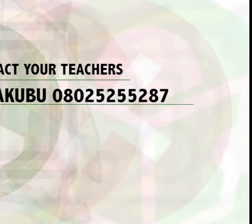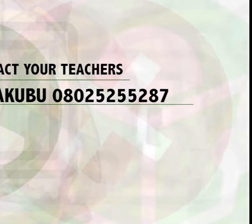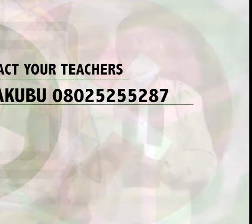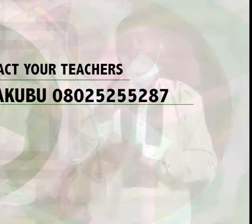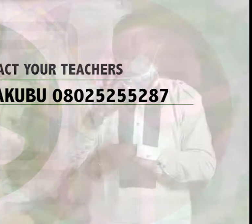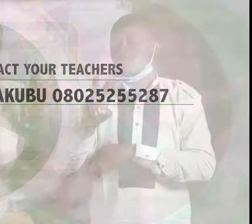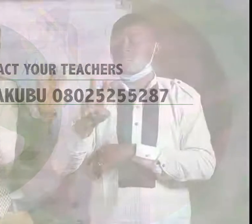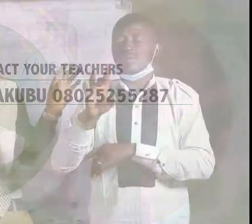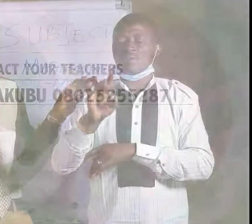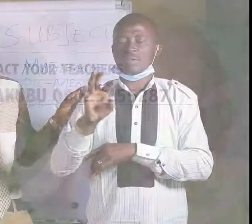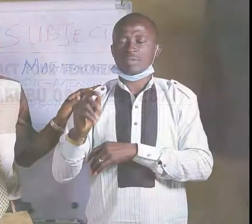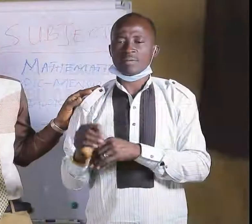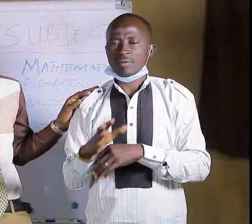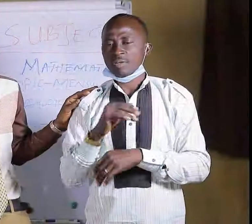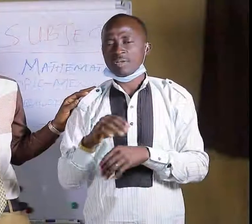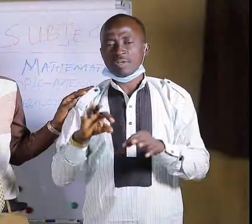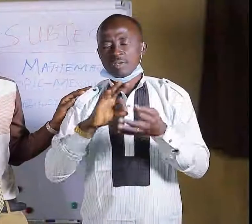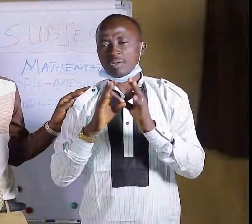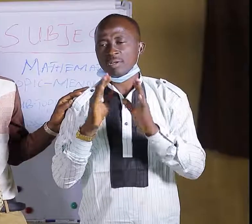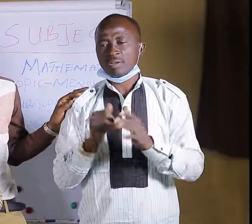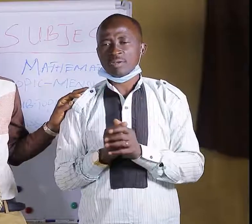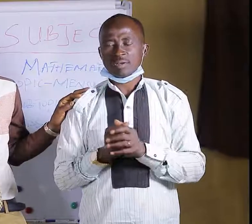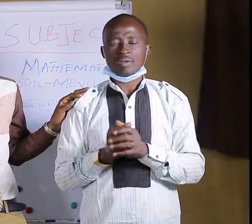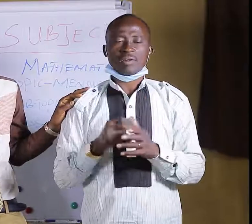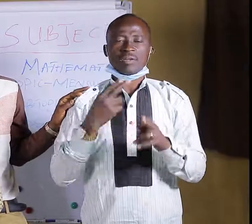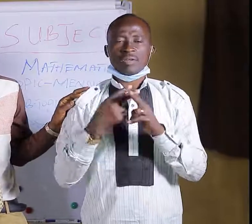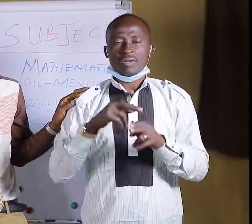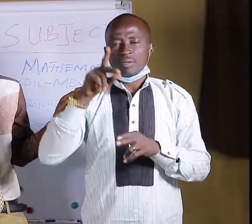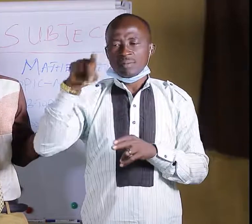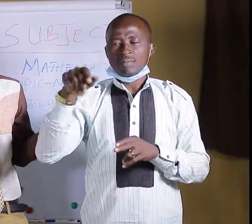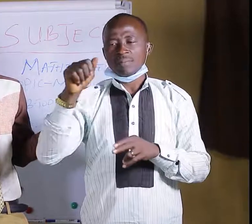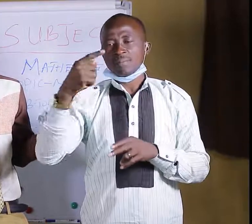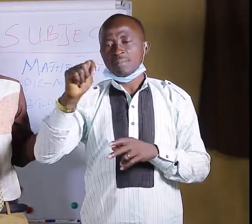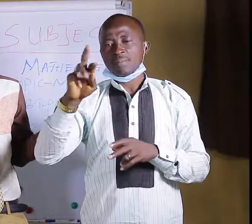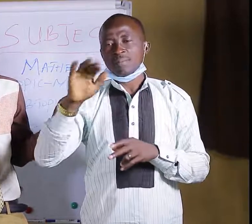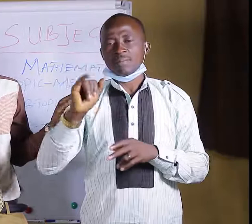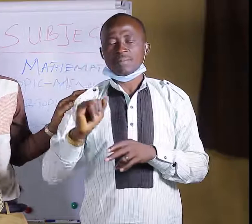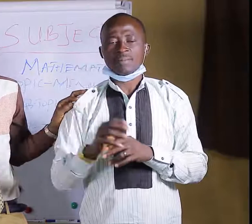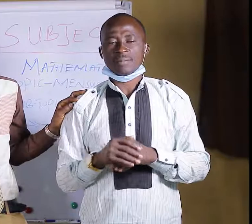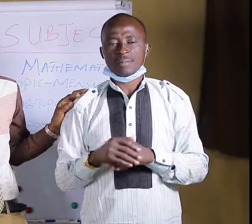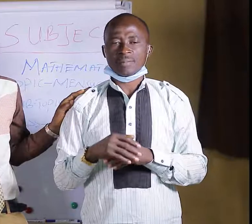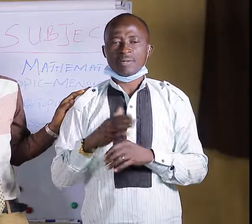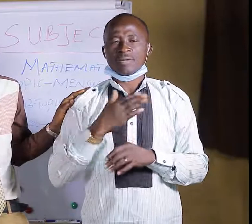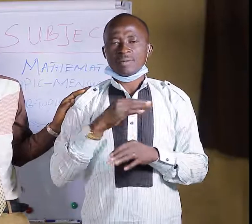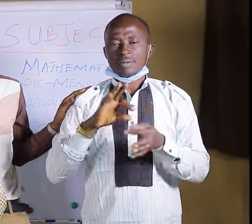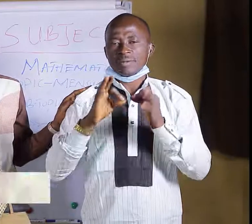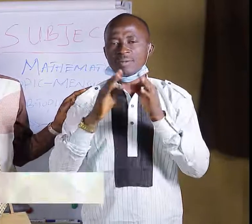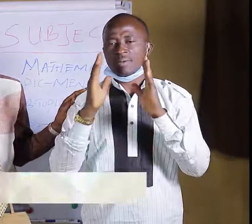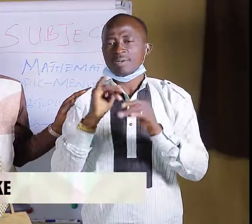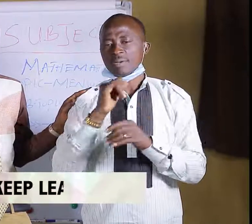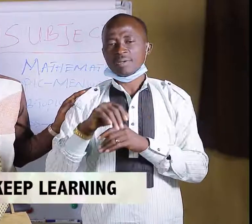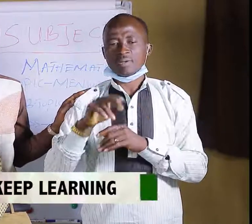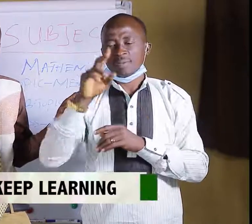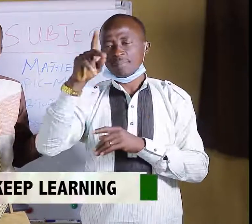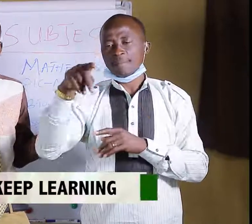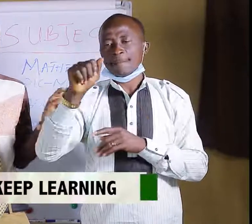080-2525-5287. And my able colleague, the interpreter, Mr. Patrick. And my able colleague, the interpreter,